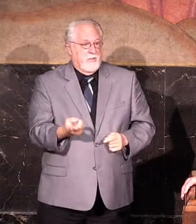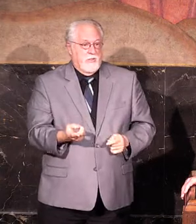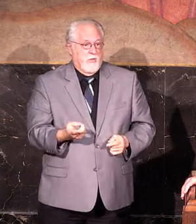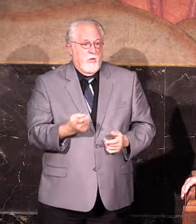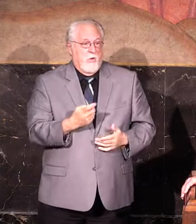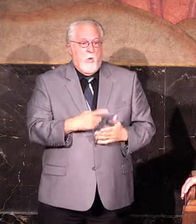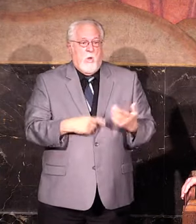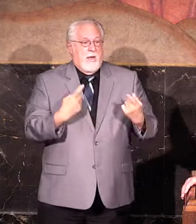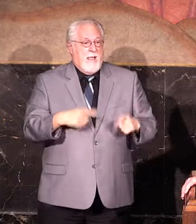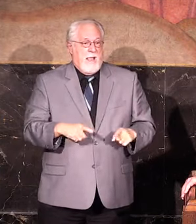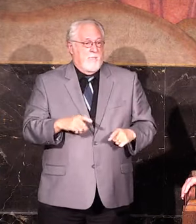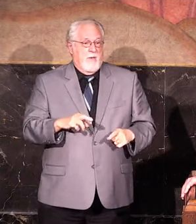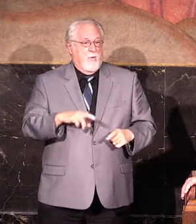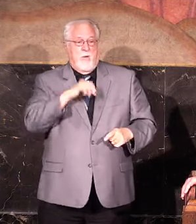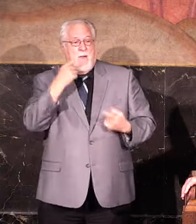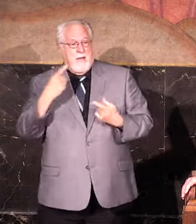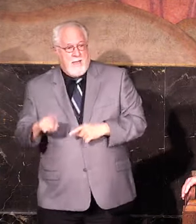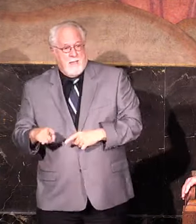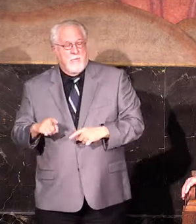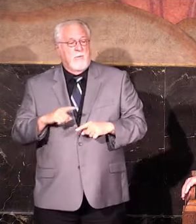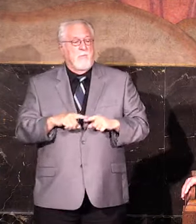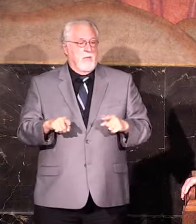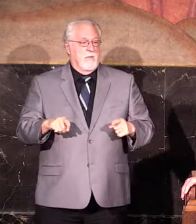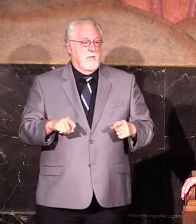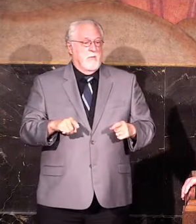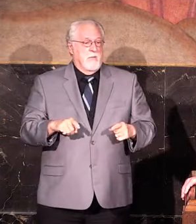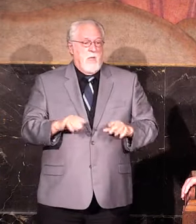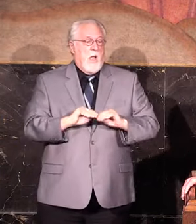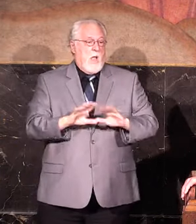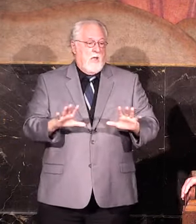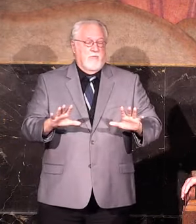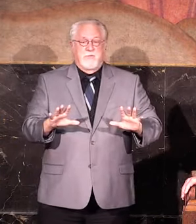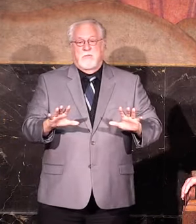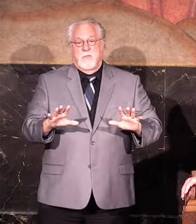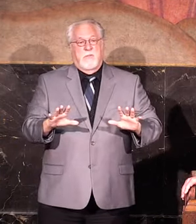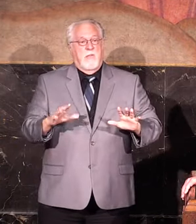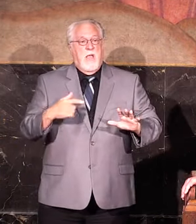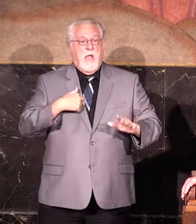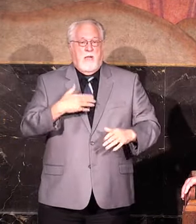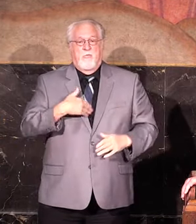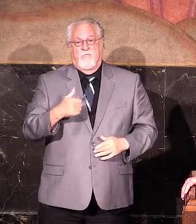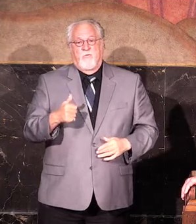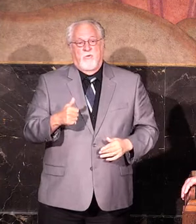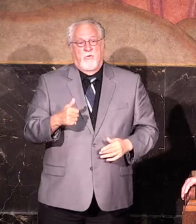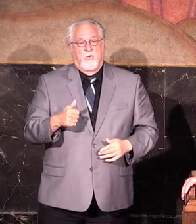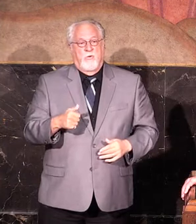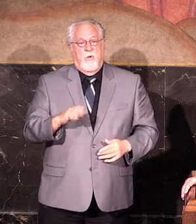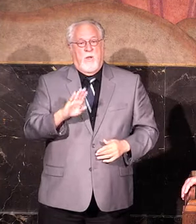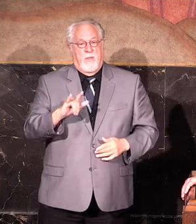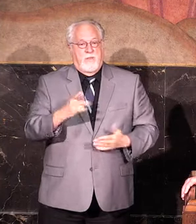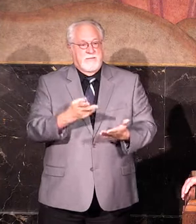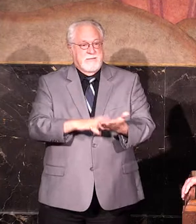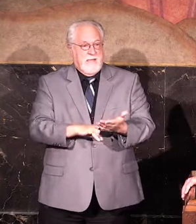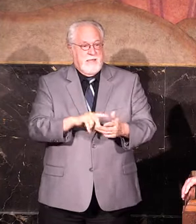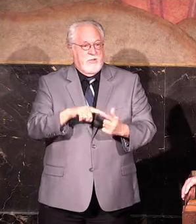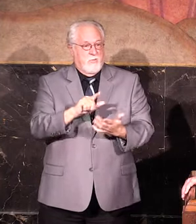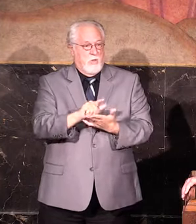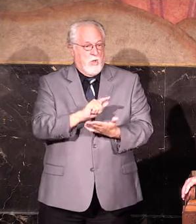has happened or what hasn't happened, but obviously I would prefer a bill get signed into